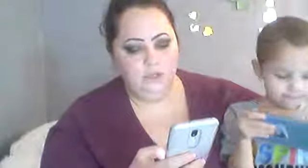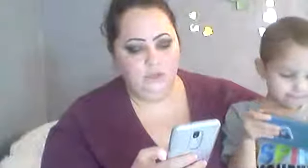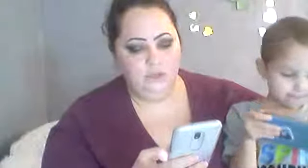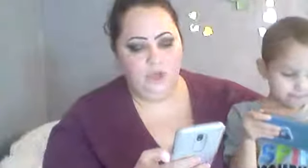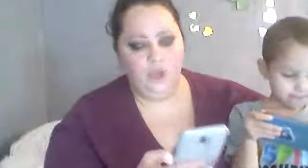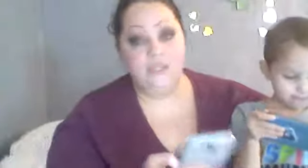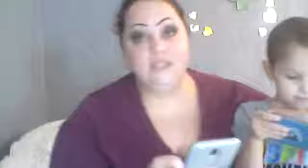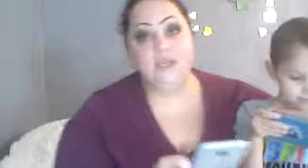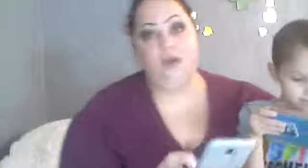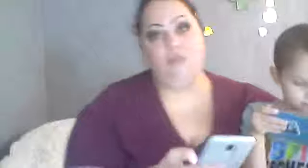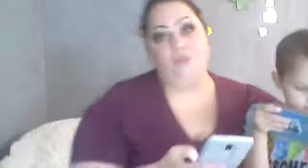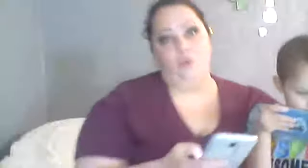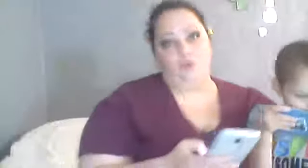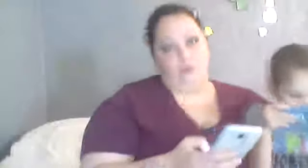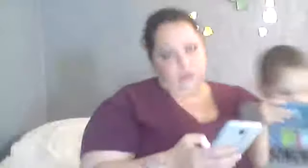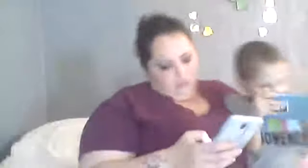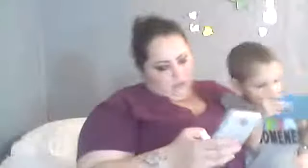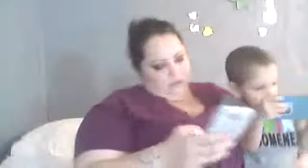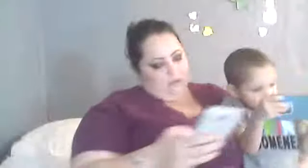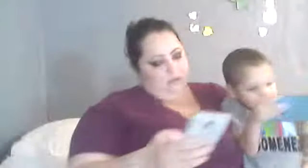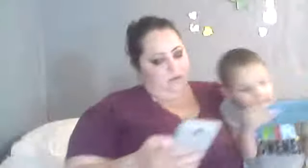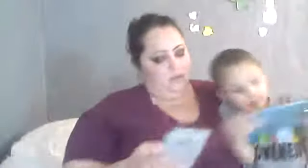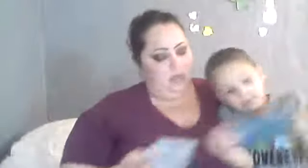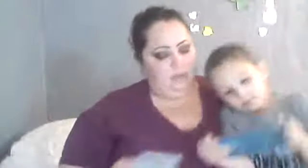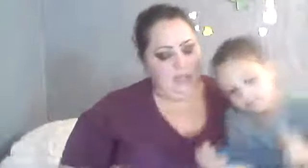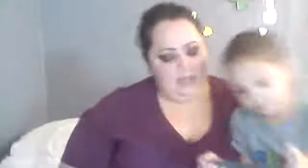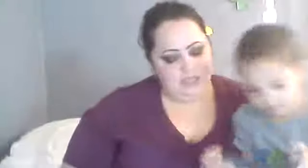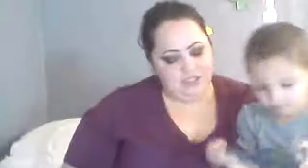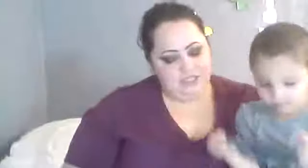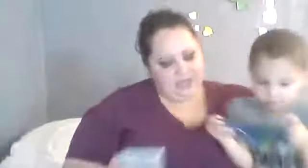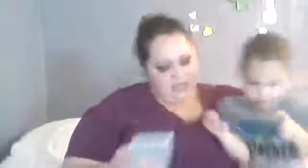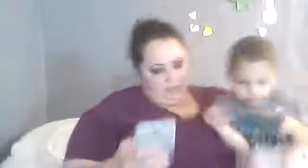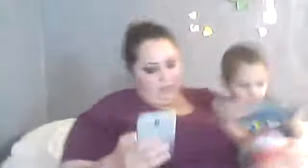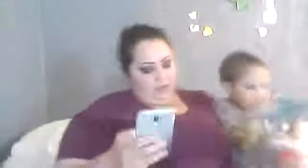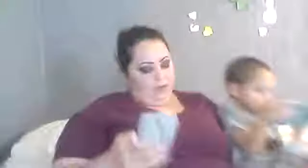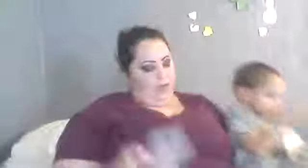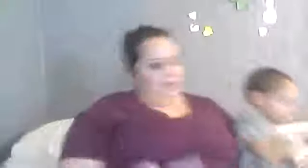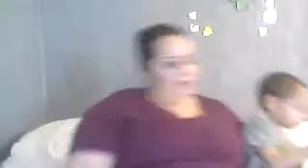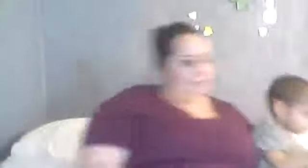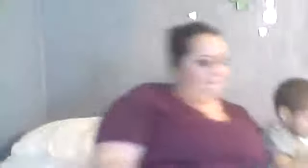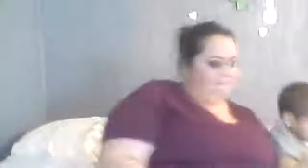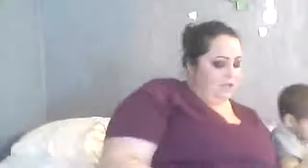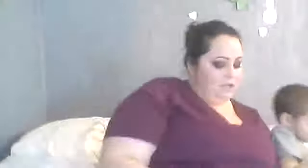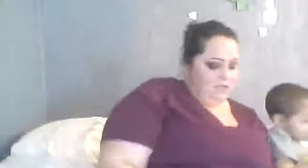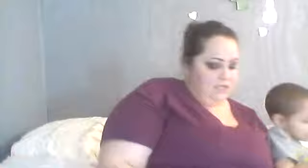YouTuber called Seek the World. Okay, buddy, I need you to sit next to mommy, okay? Can you sit next to